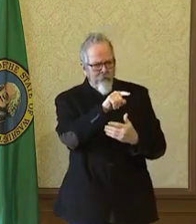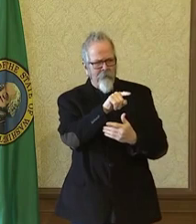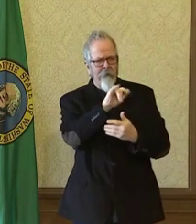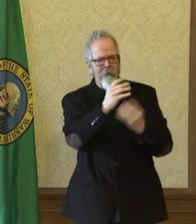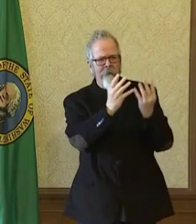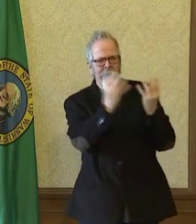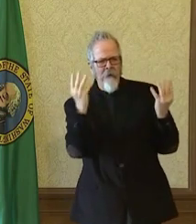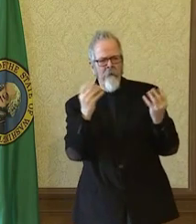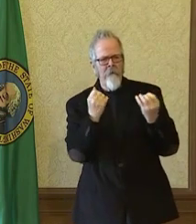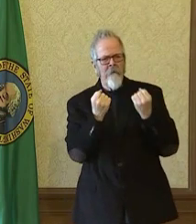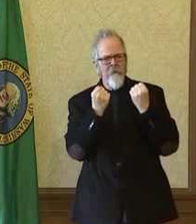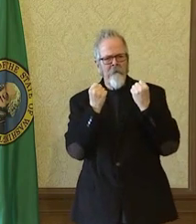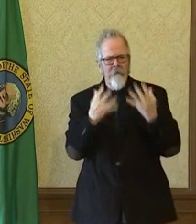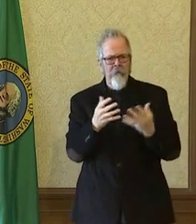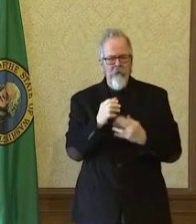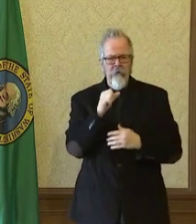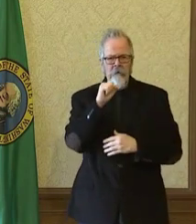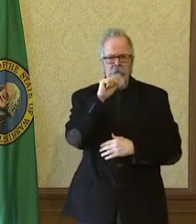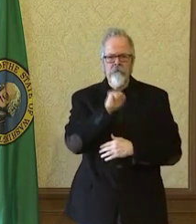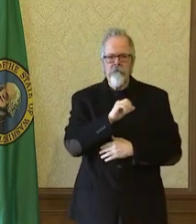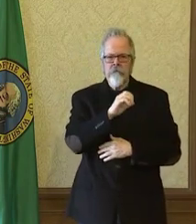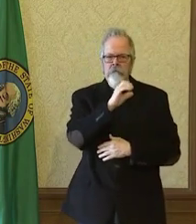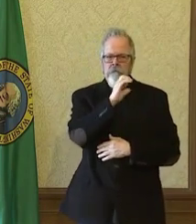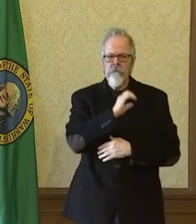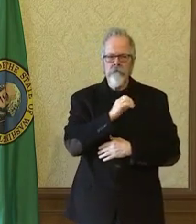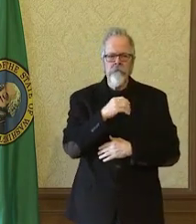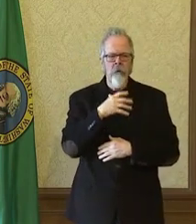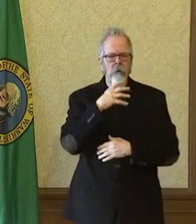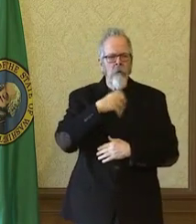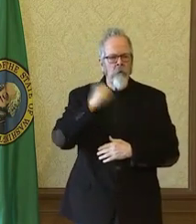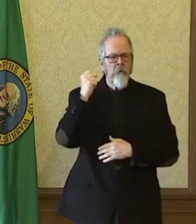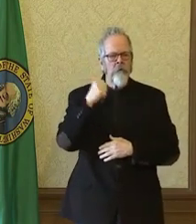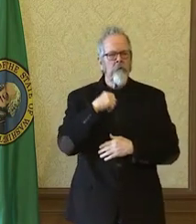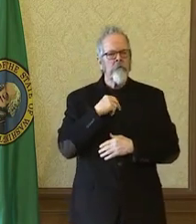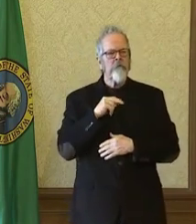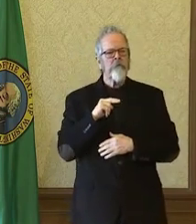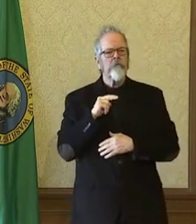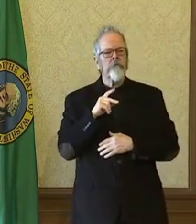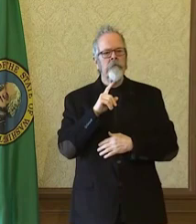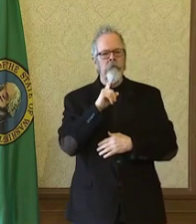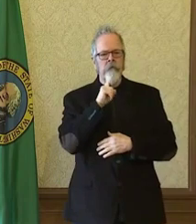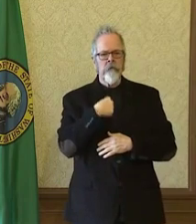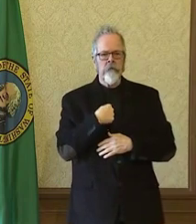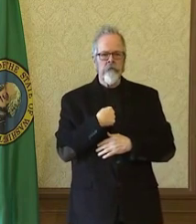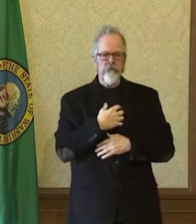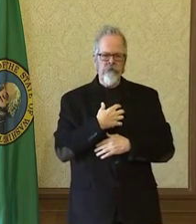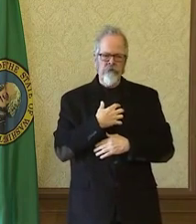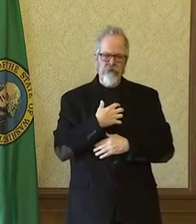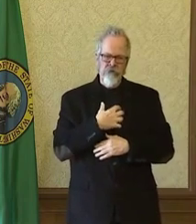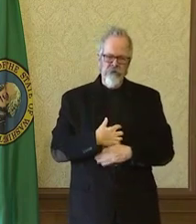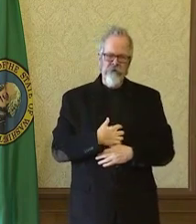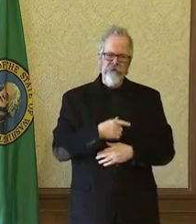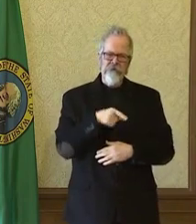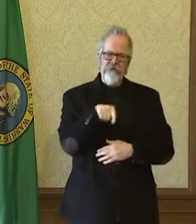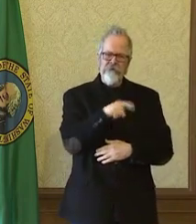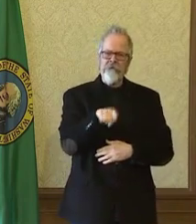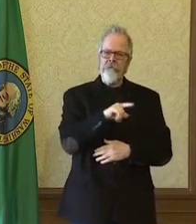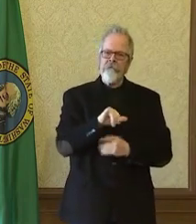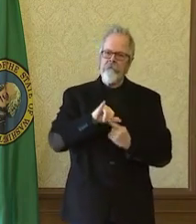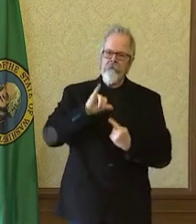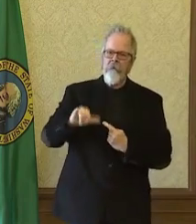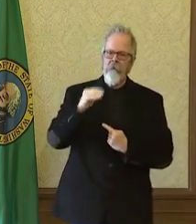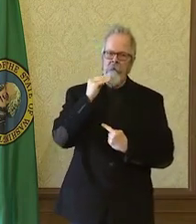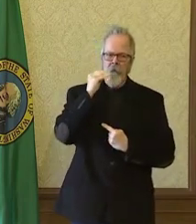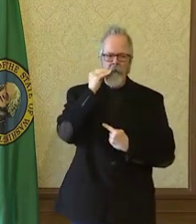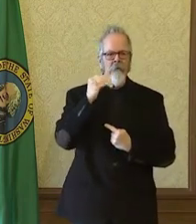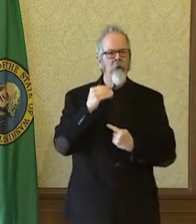65, or if you have some compromised health condition, we really want you to stay home. Ask a friend, ask a neighbor to